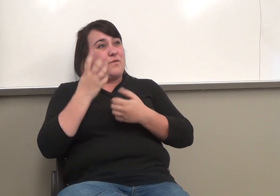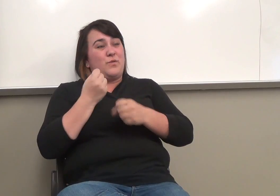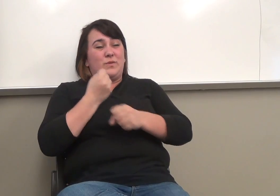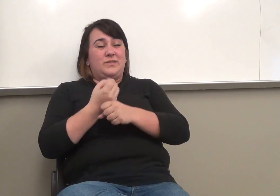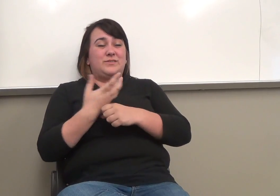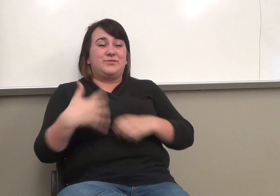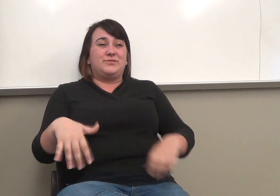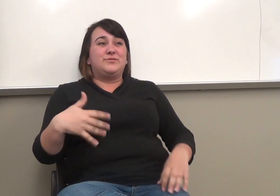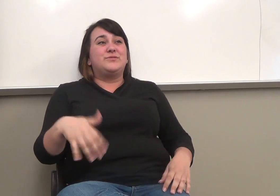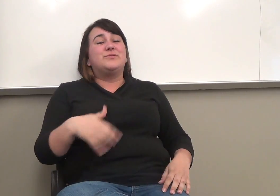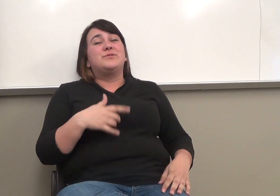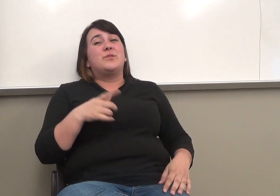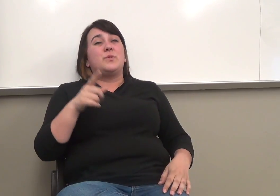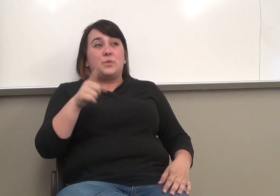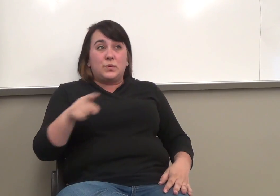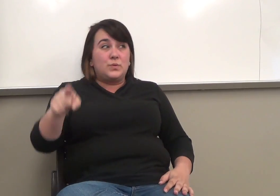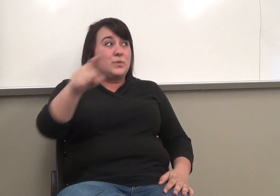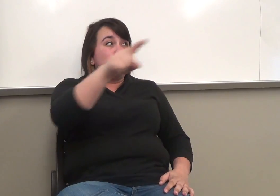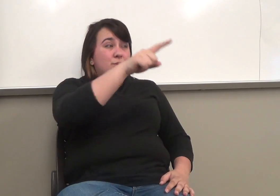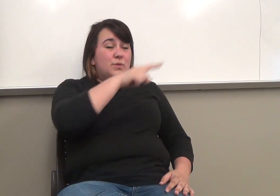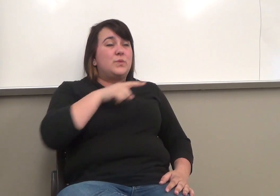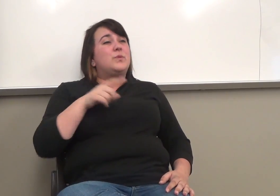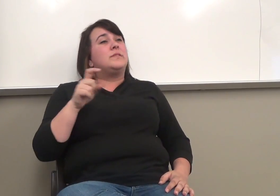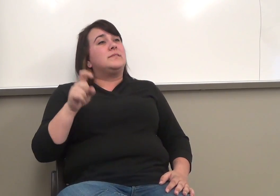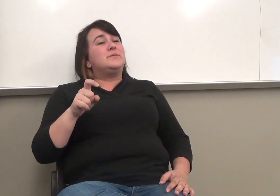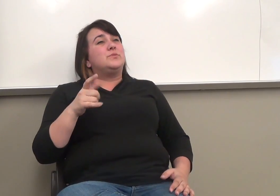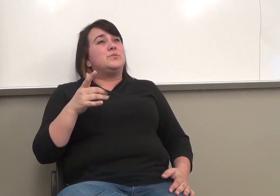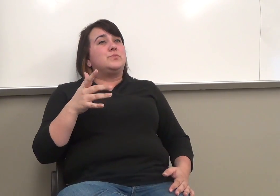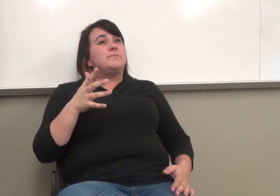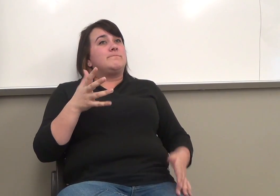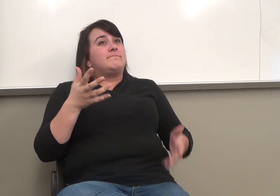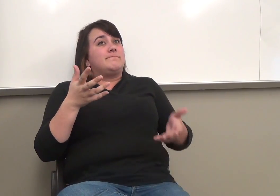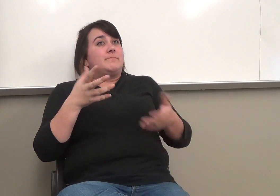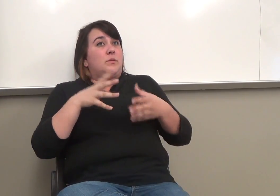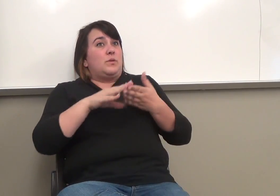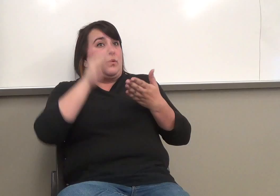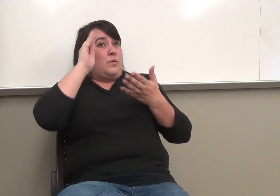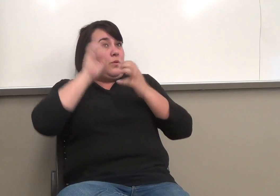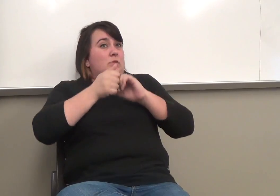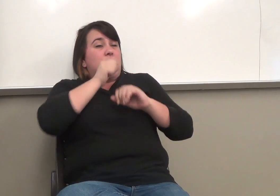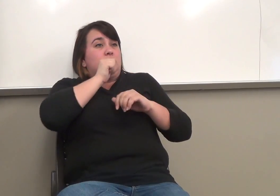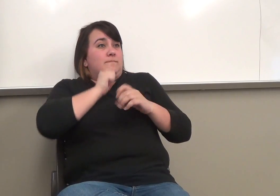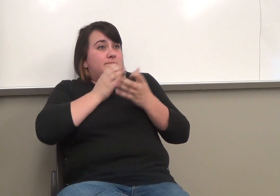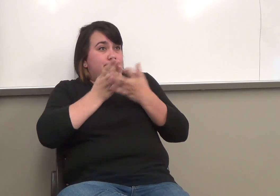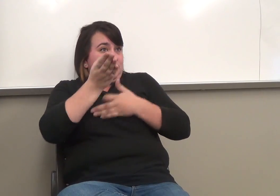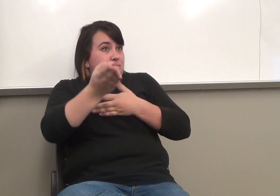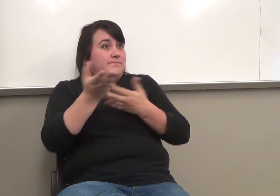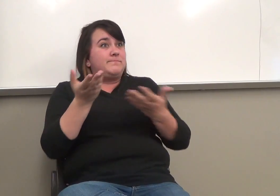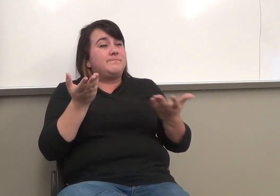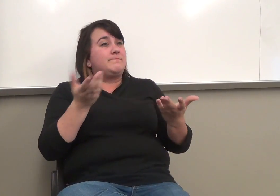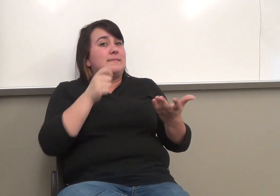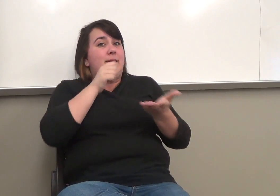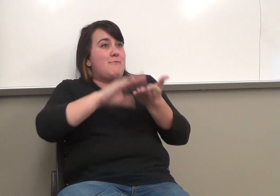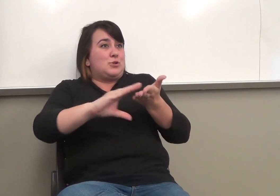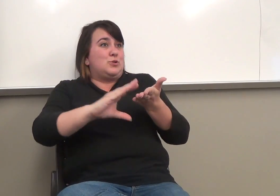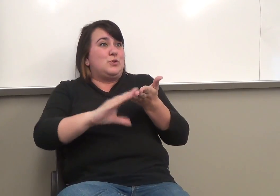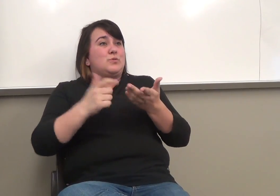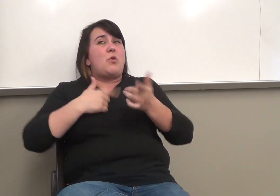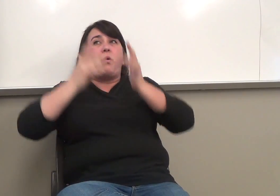And you guys need to deal with that. That's not an excuse to not get work done for